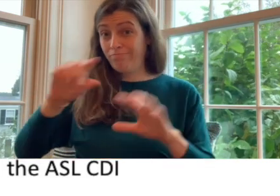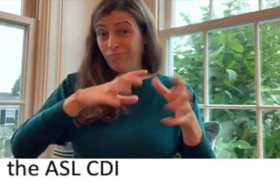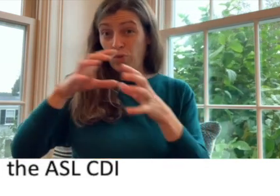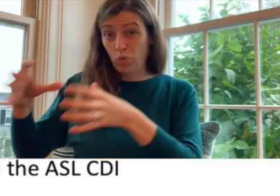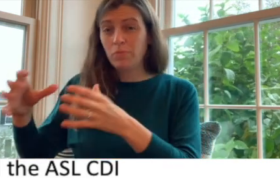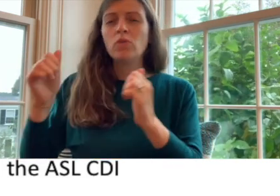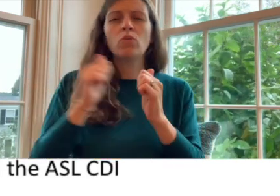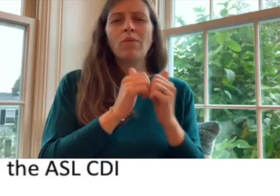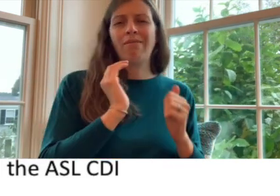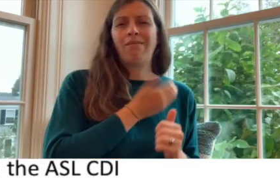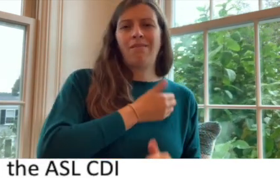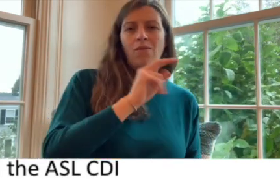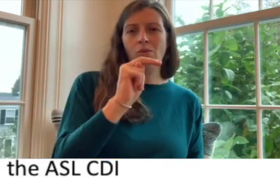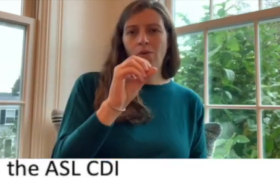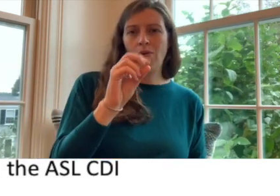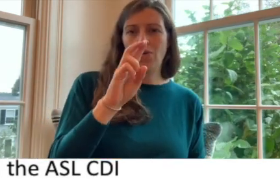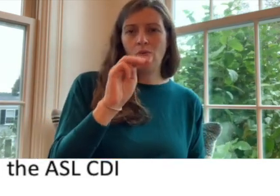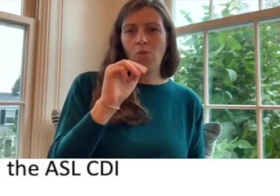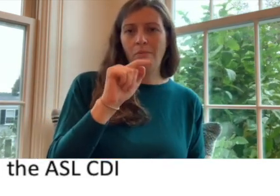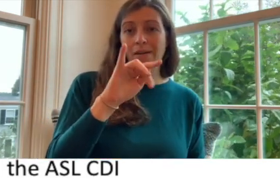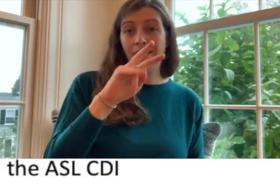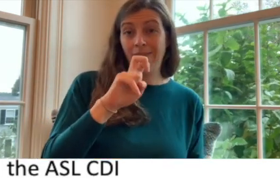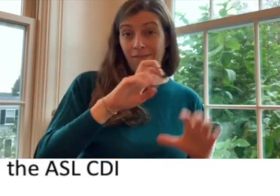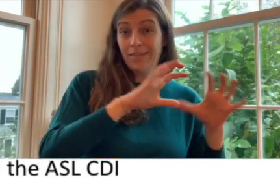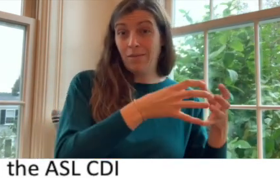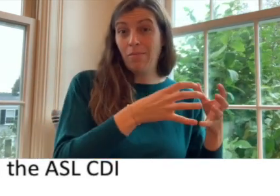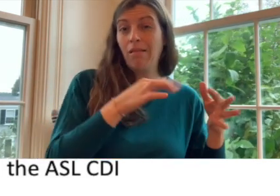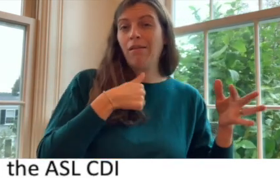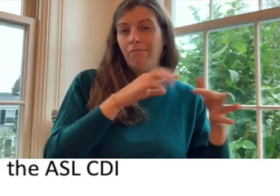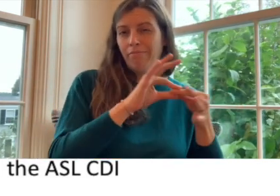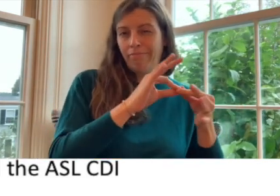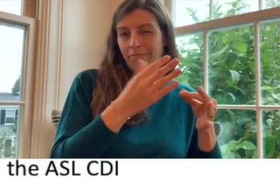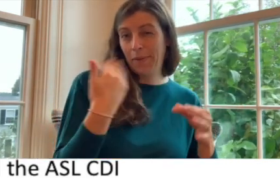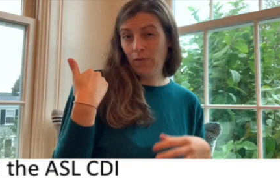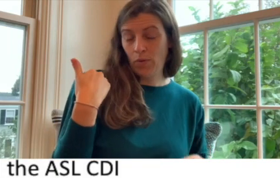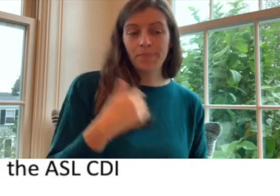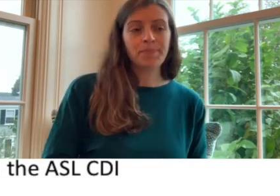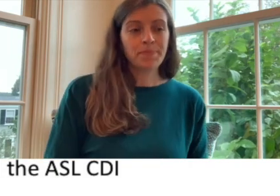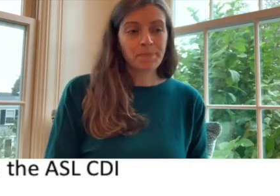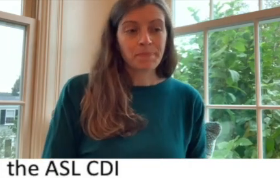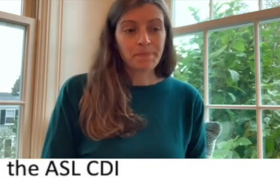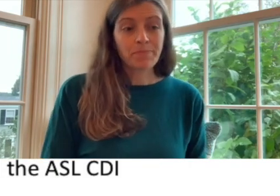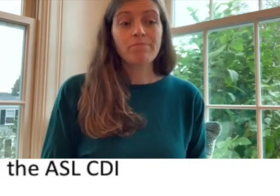We compared these 2 groups of deaf children who had hearing parents with our normative data set that I talked about earlier.